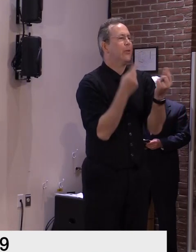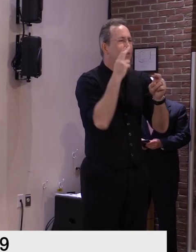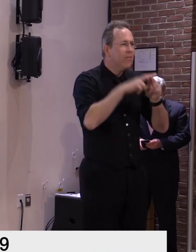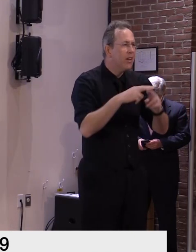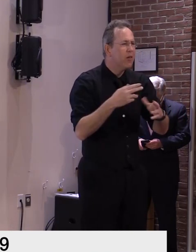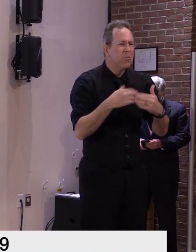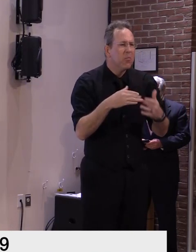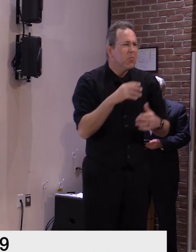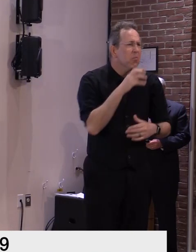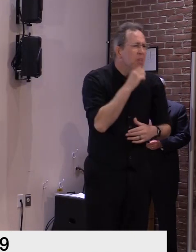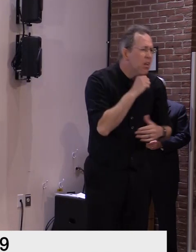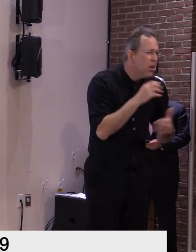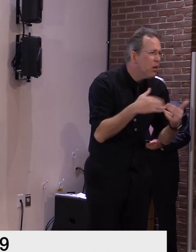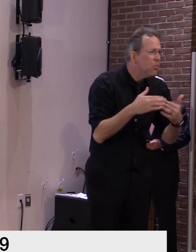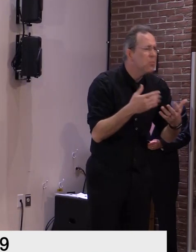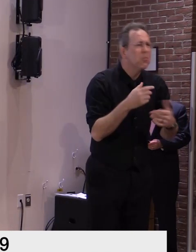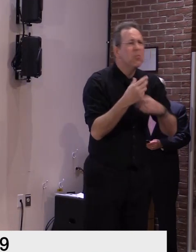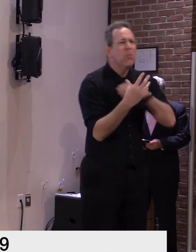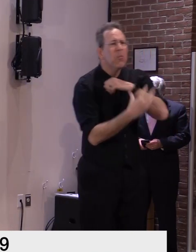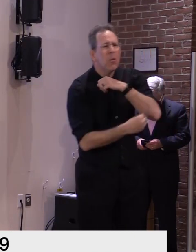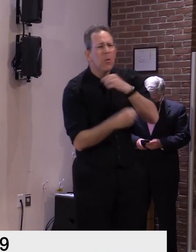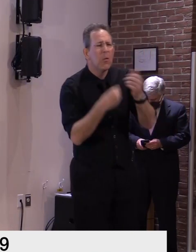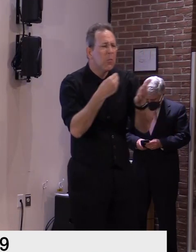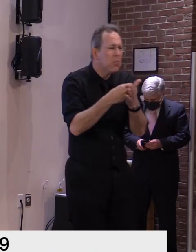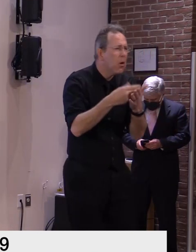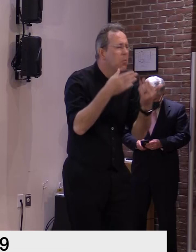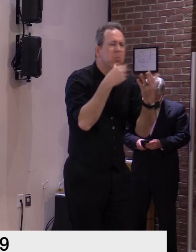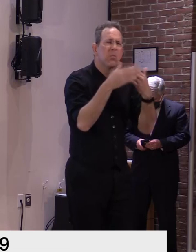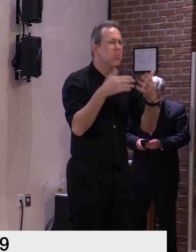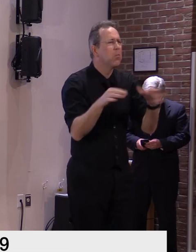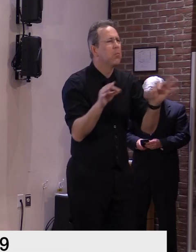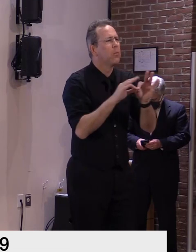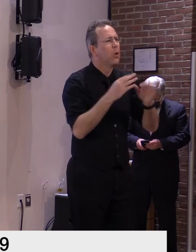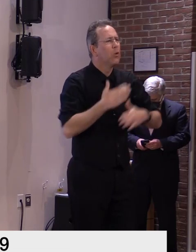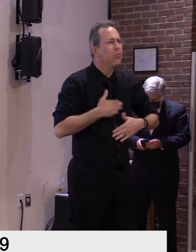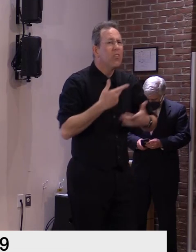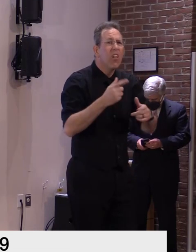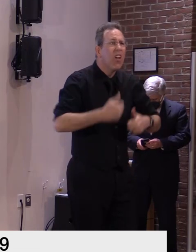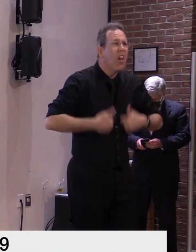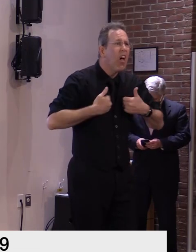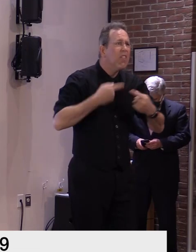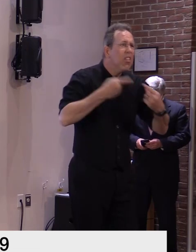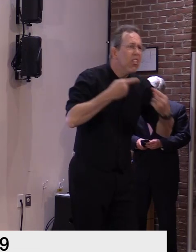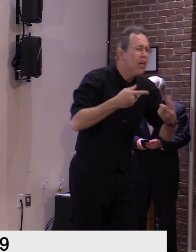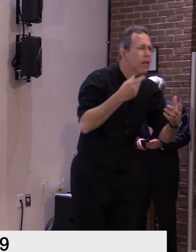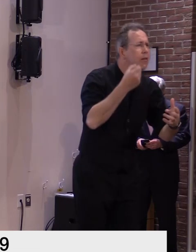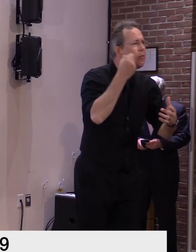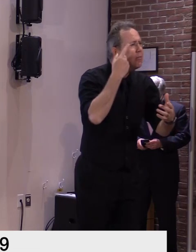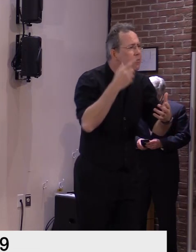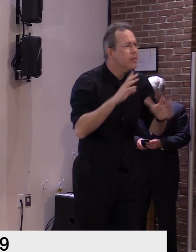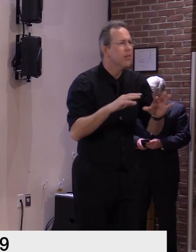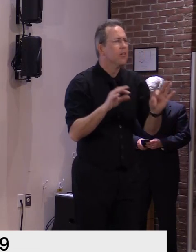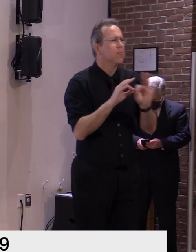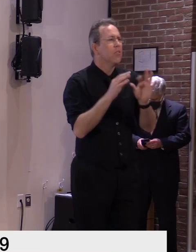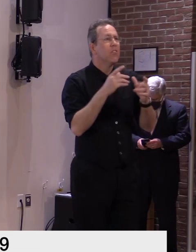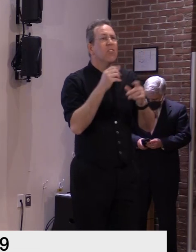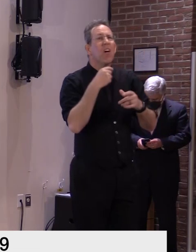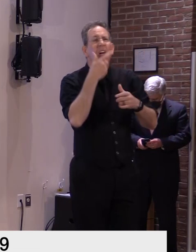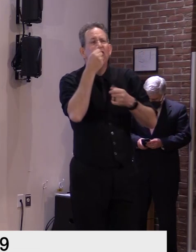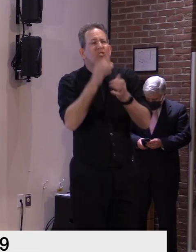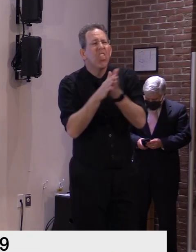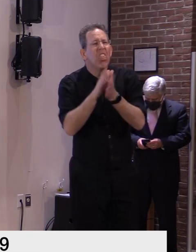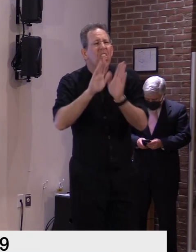resources, their primary language, geographic location, ability status, or specific interests.